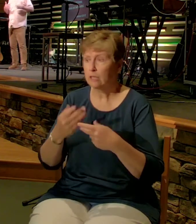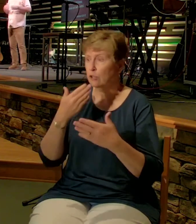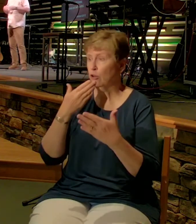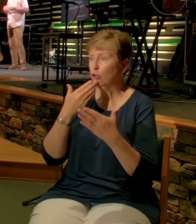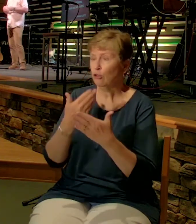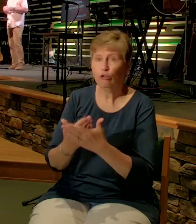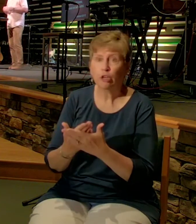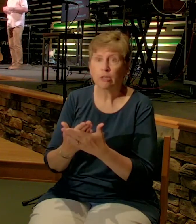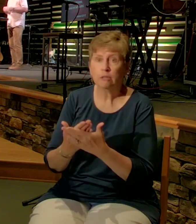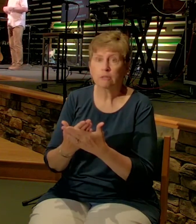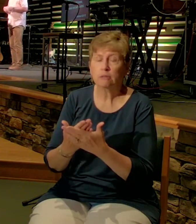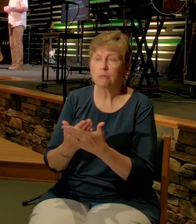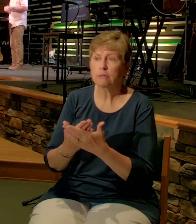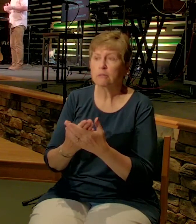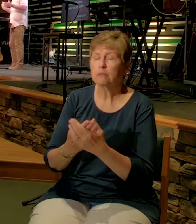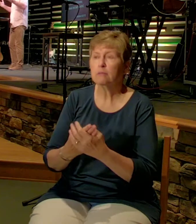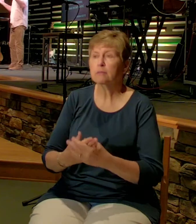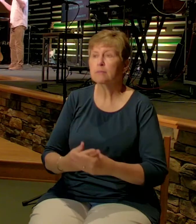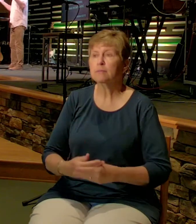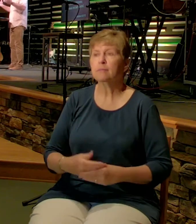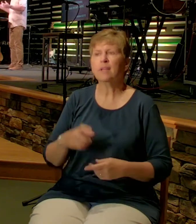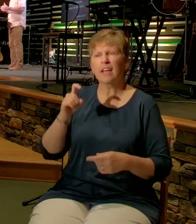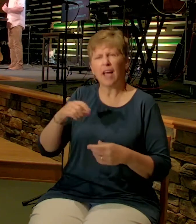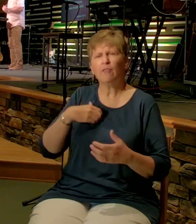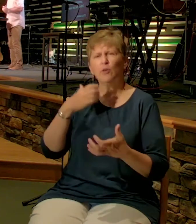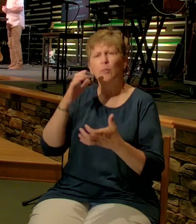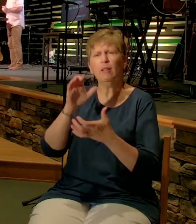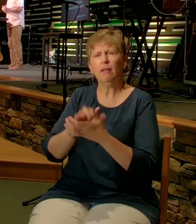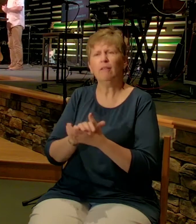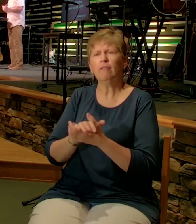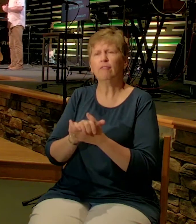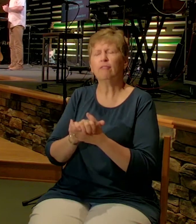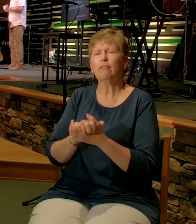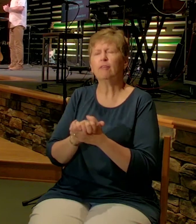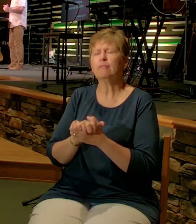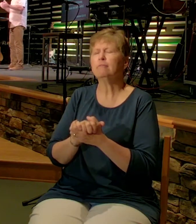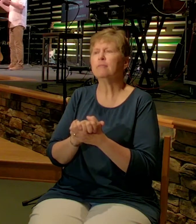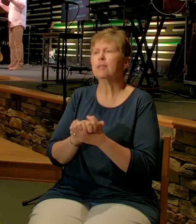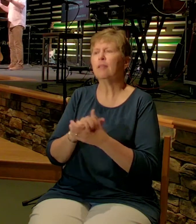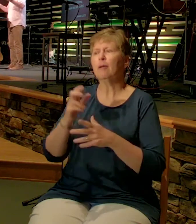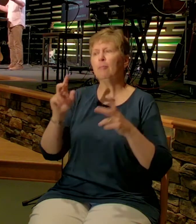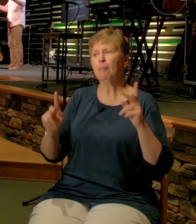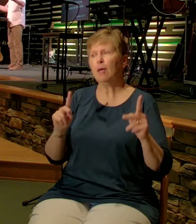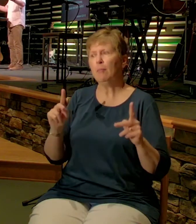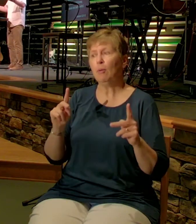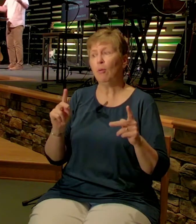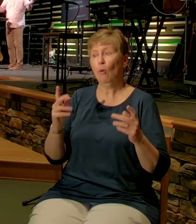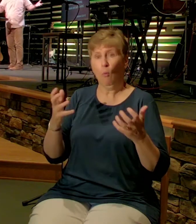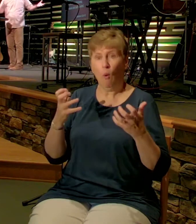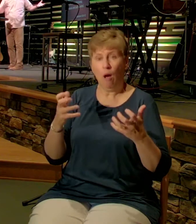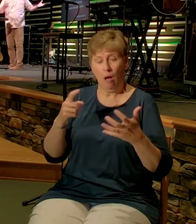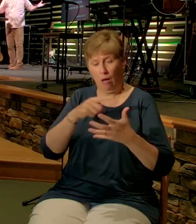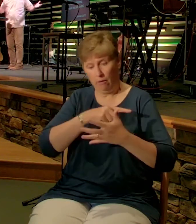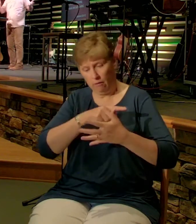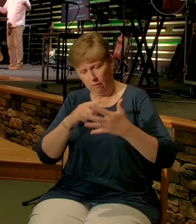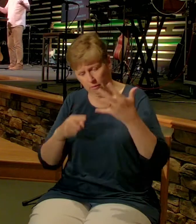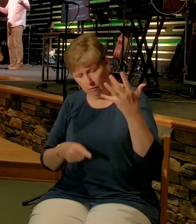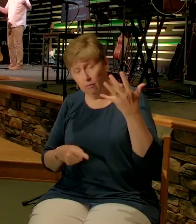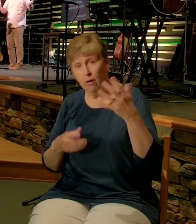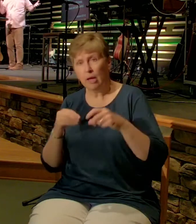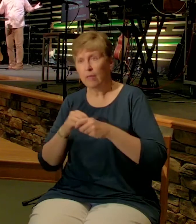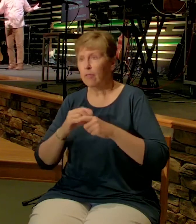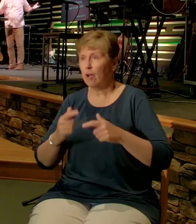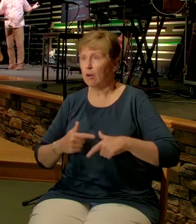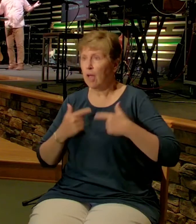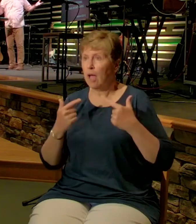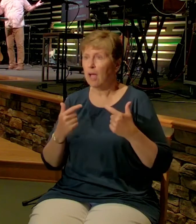goodness. I have to believe that people want those things in their lives, and there's not a whole lot of